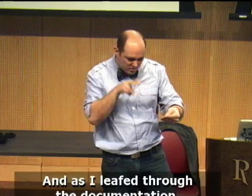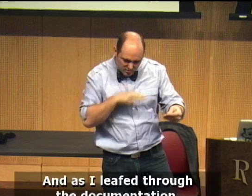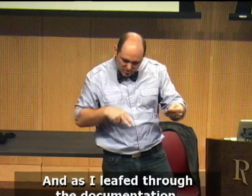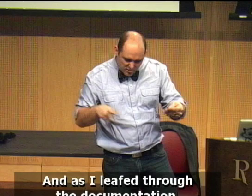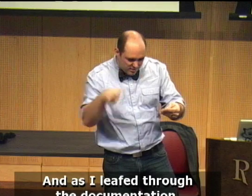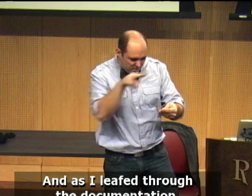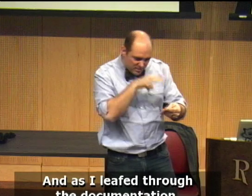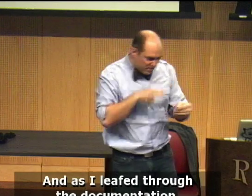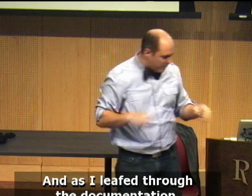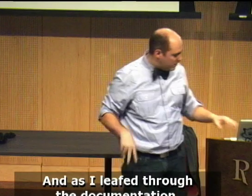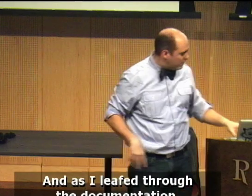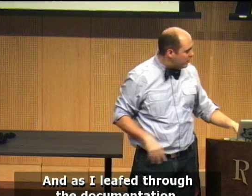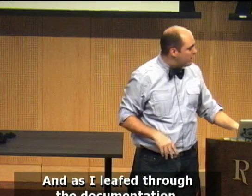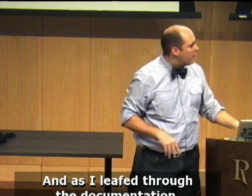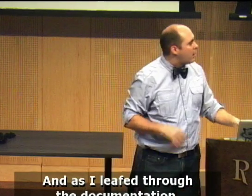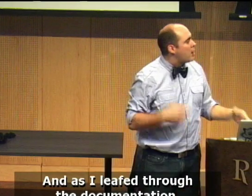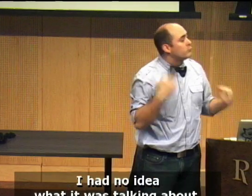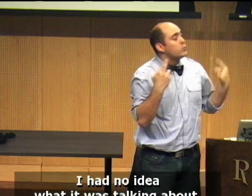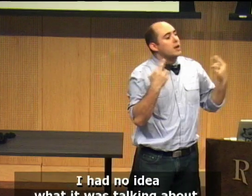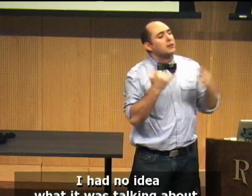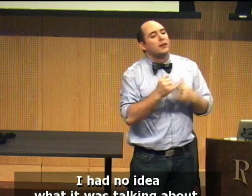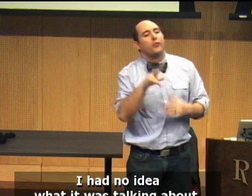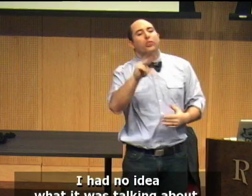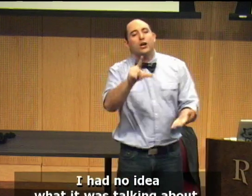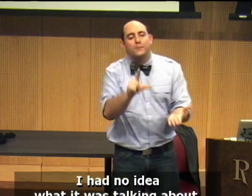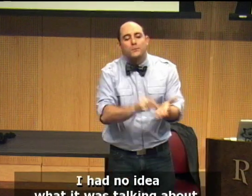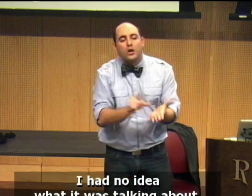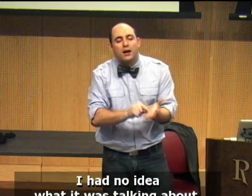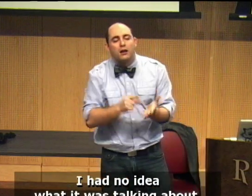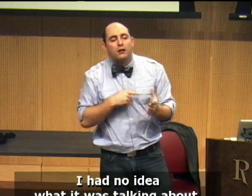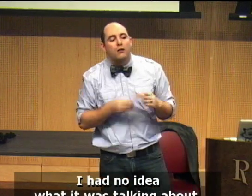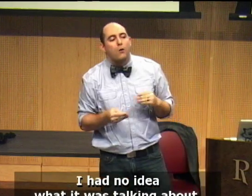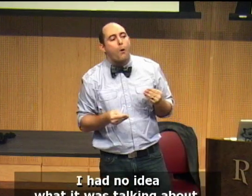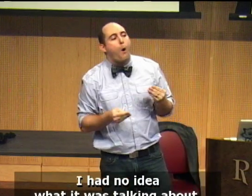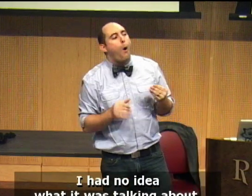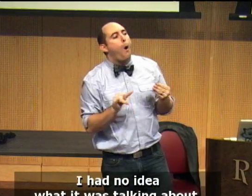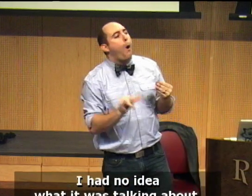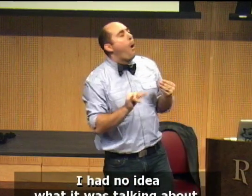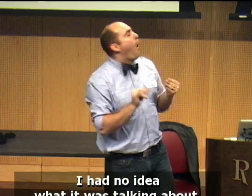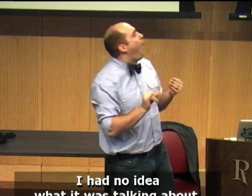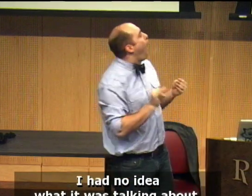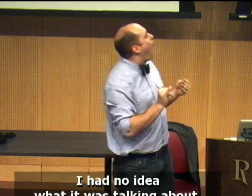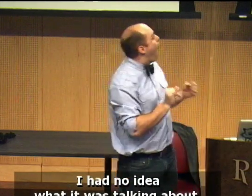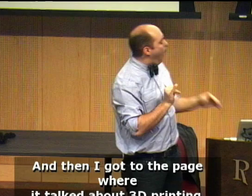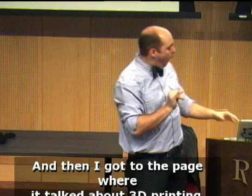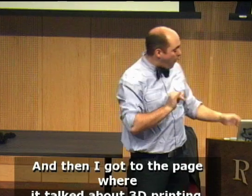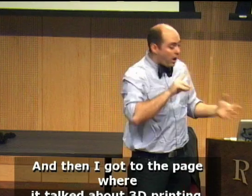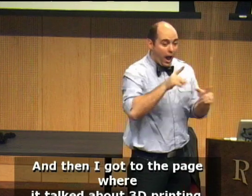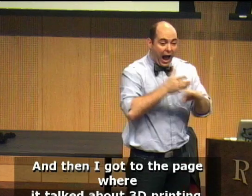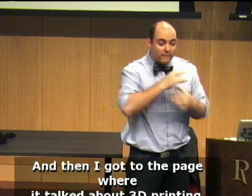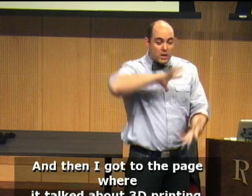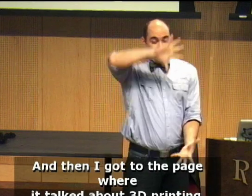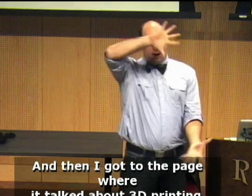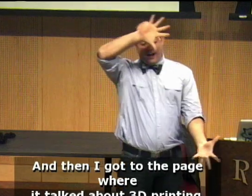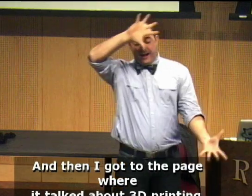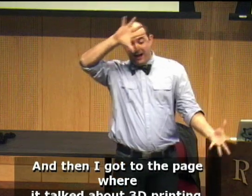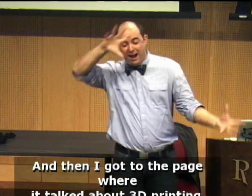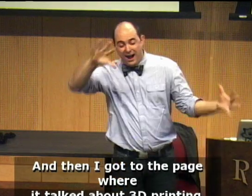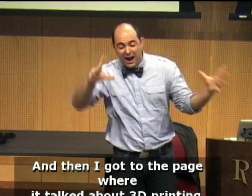And as I leafed through the documentation, I had no idea what it was talking about. And then I got to the